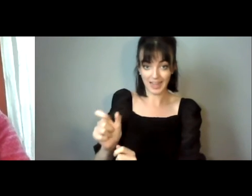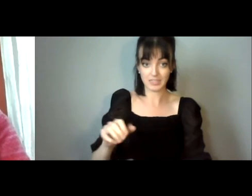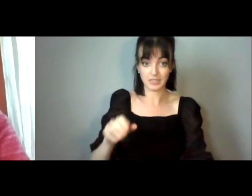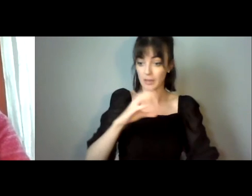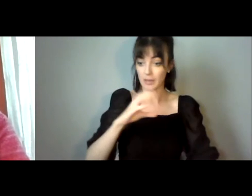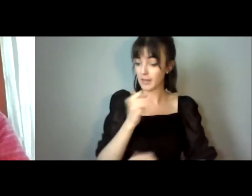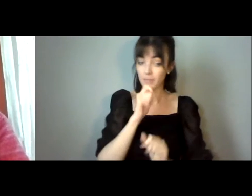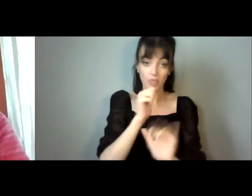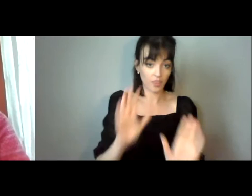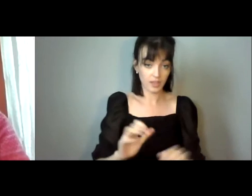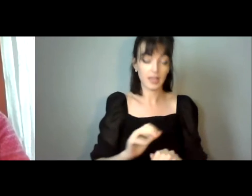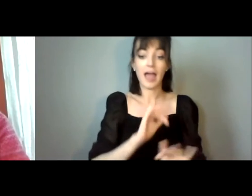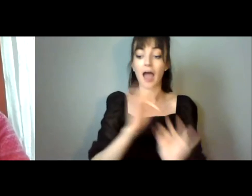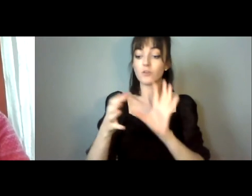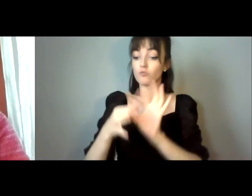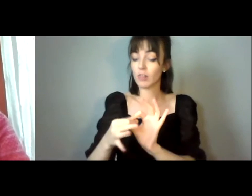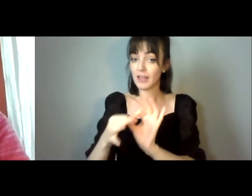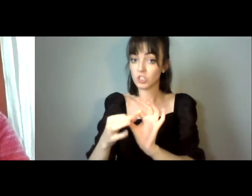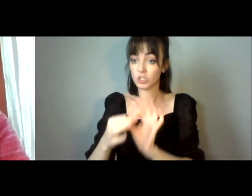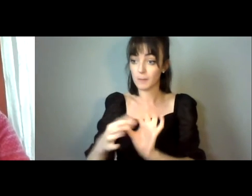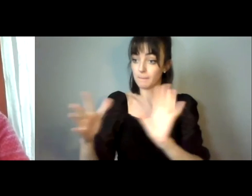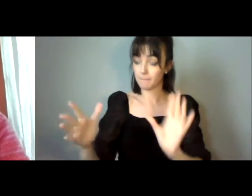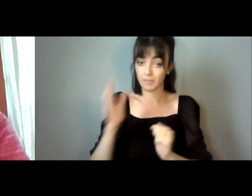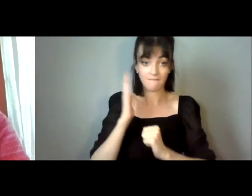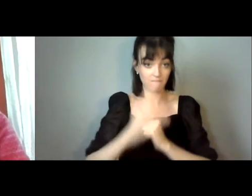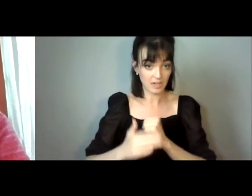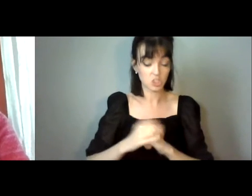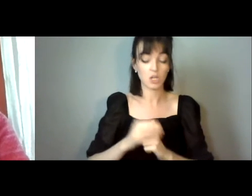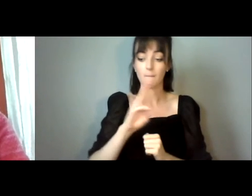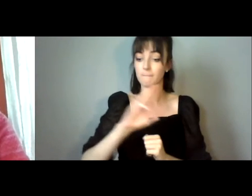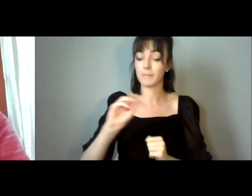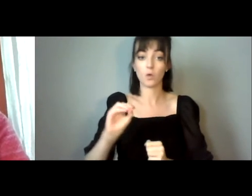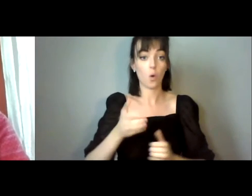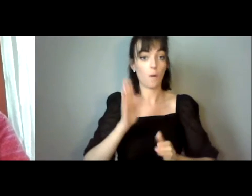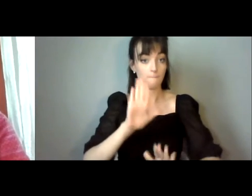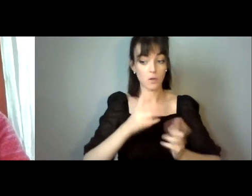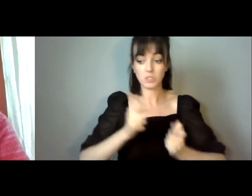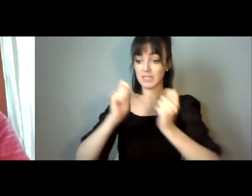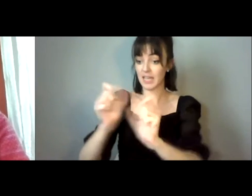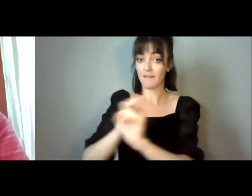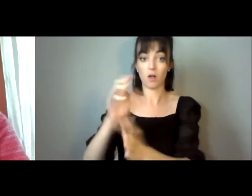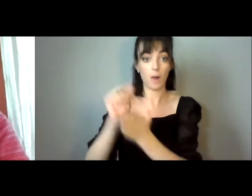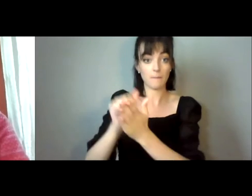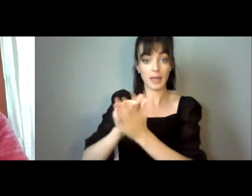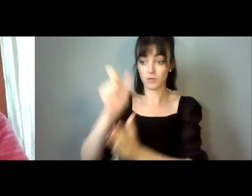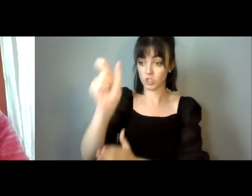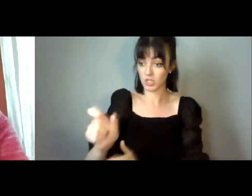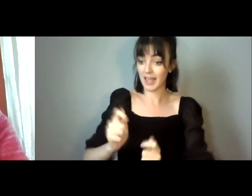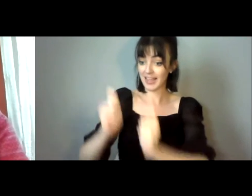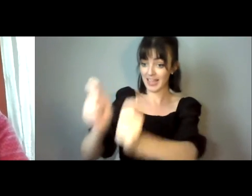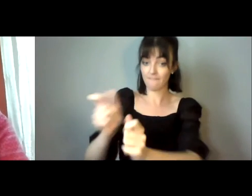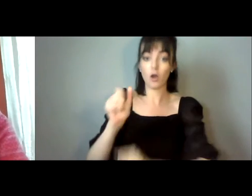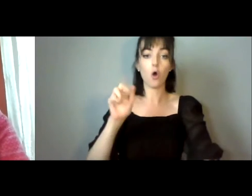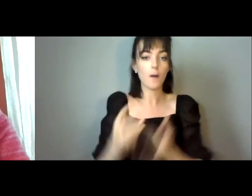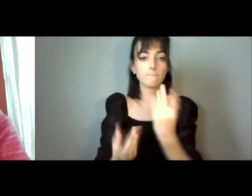terminated, the PO has either to give all papers to the client or burn them together with the client. No